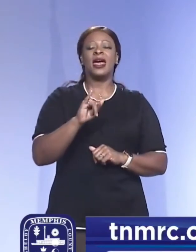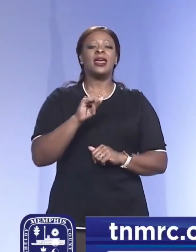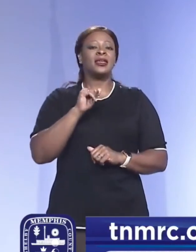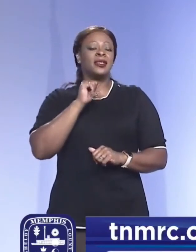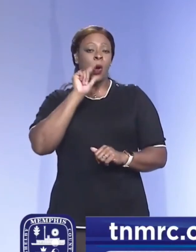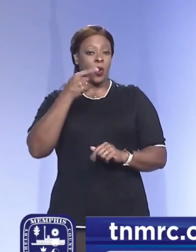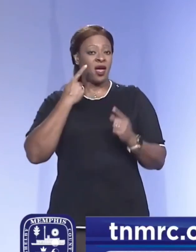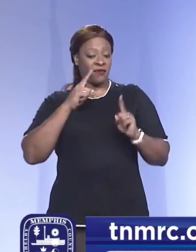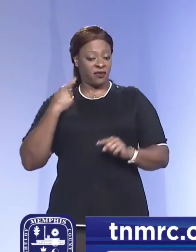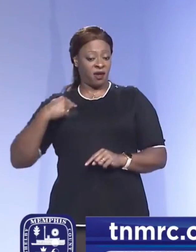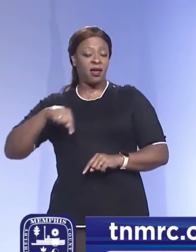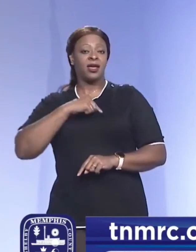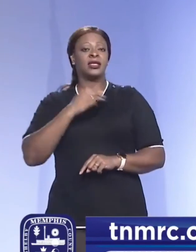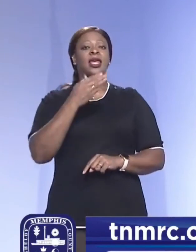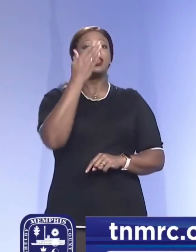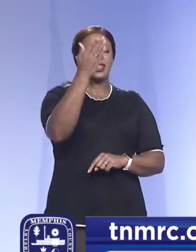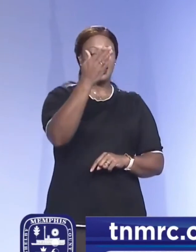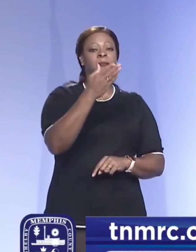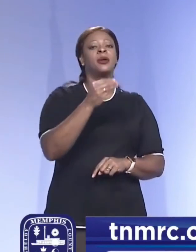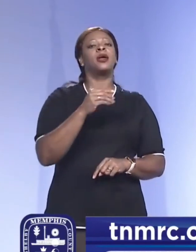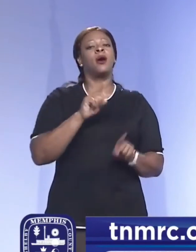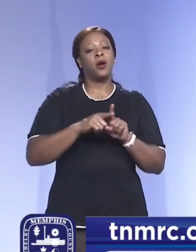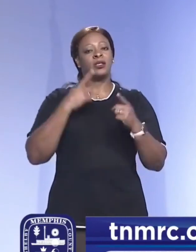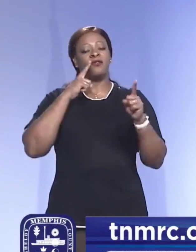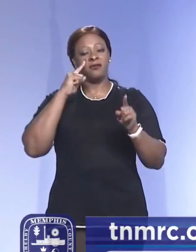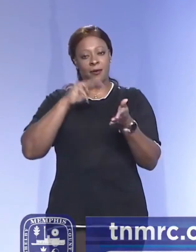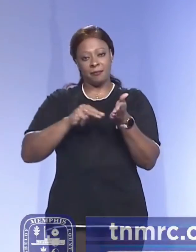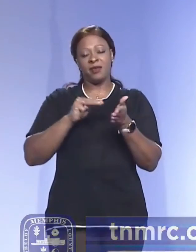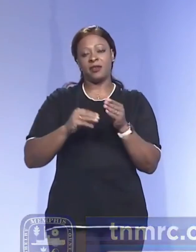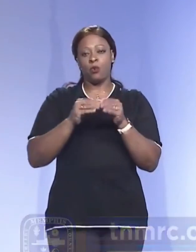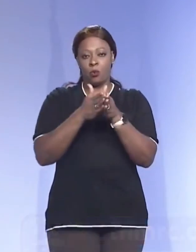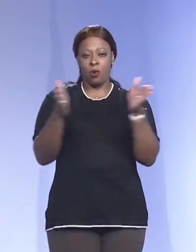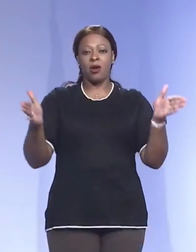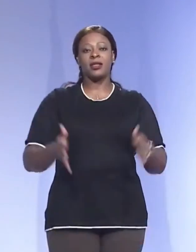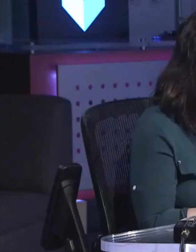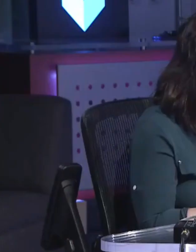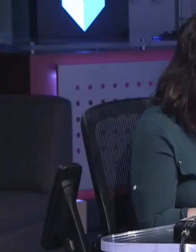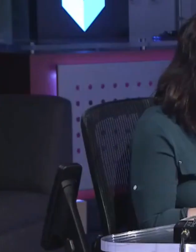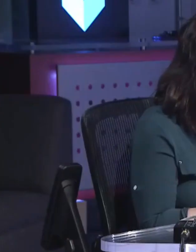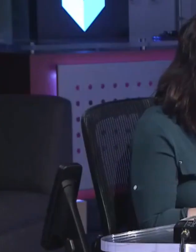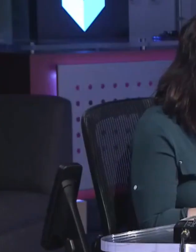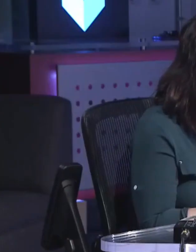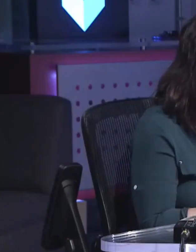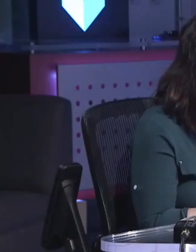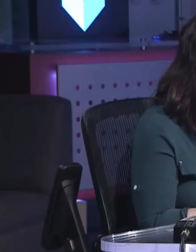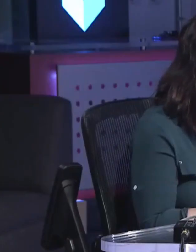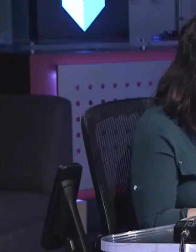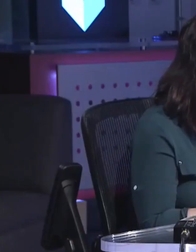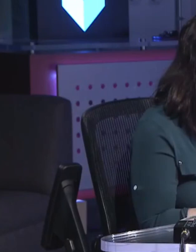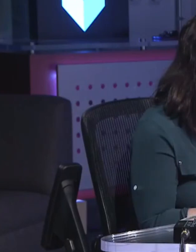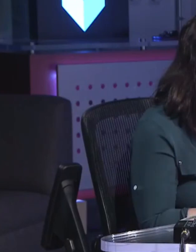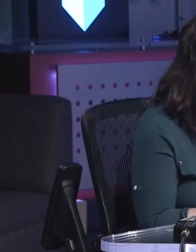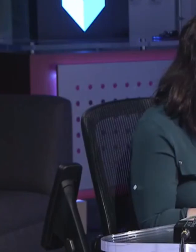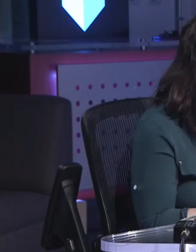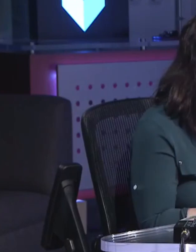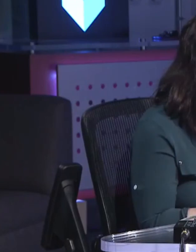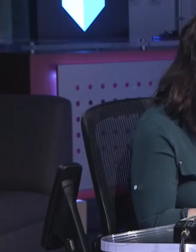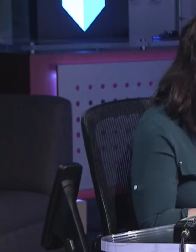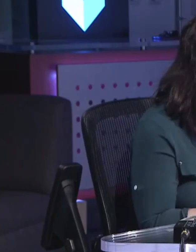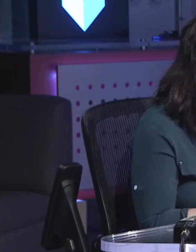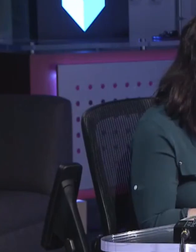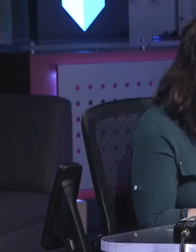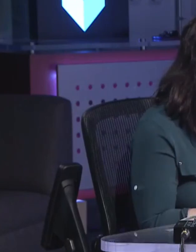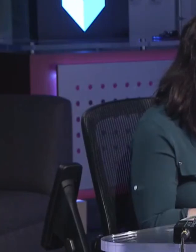effective for us and for them, but effective for Memphis more broadly. We'll go back to Alex Coleman with WREG.